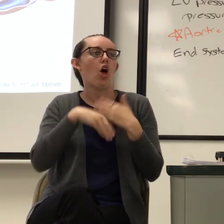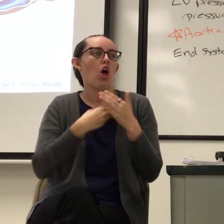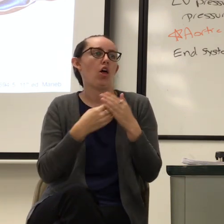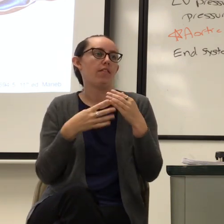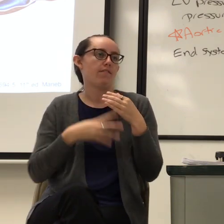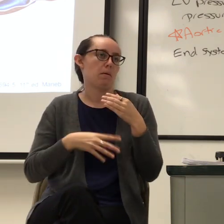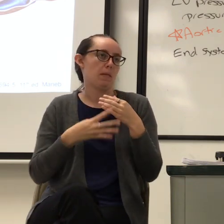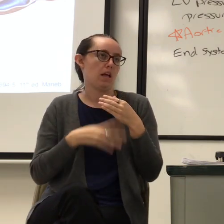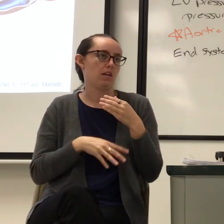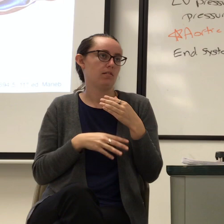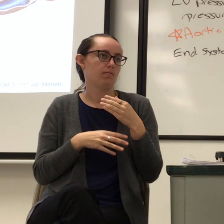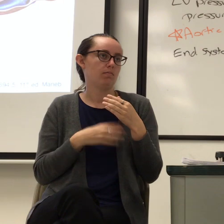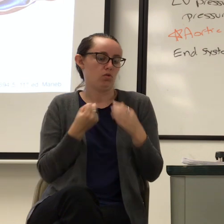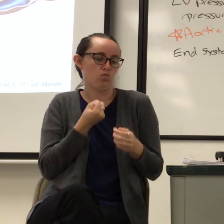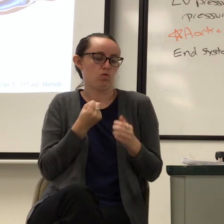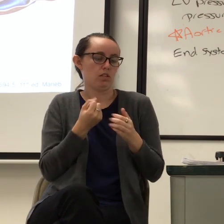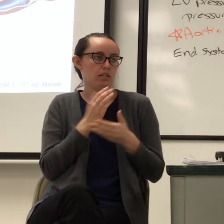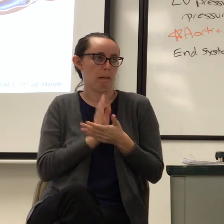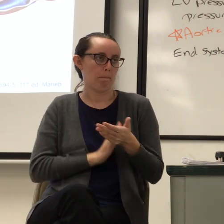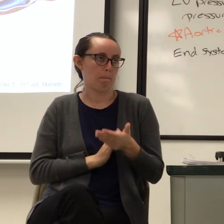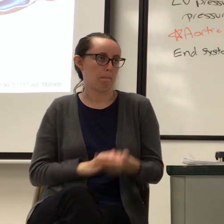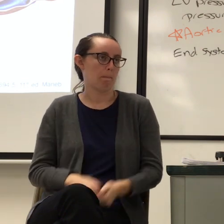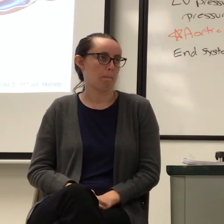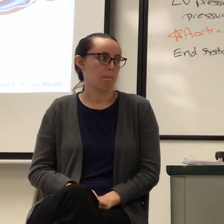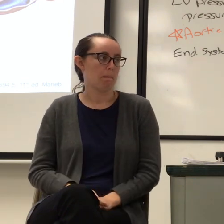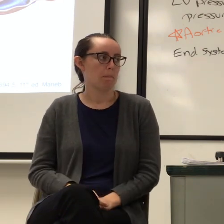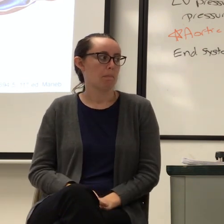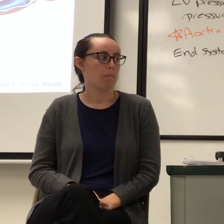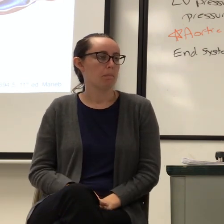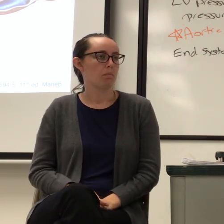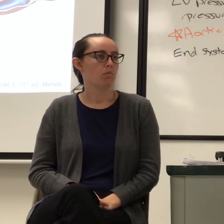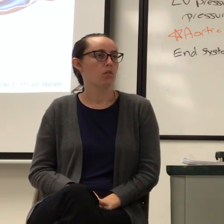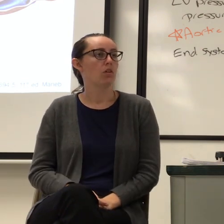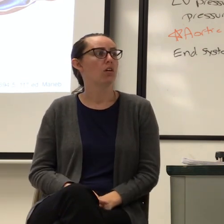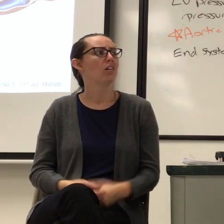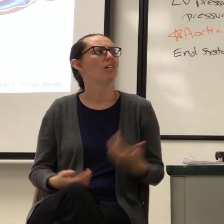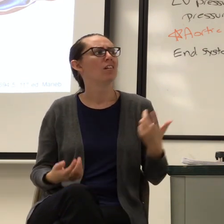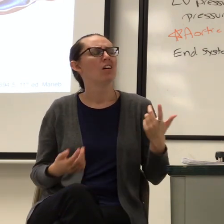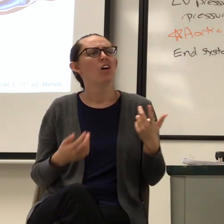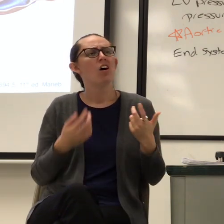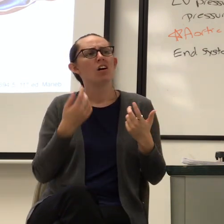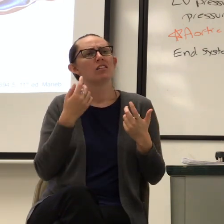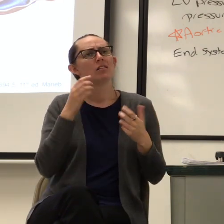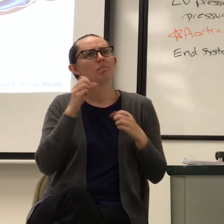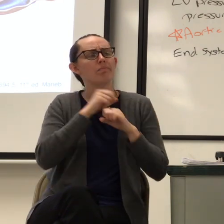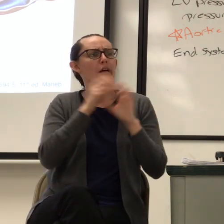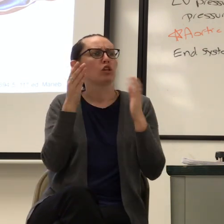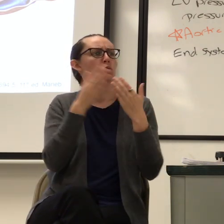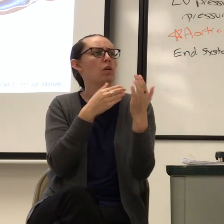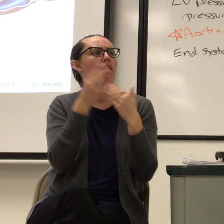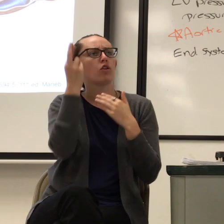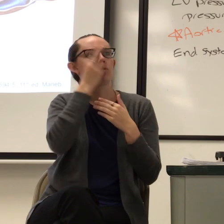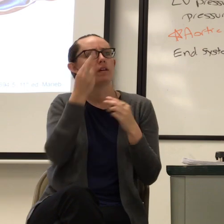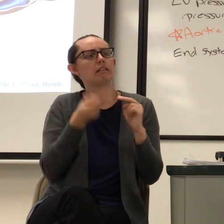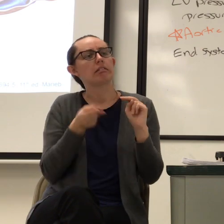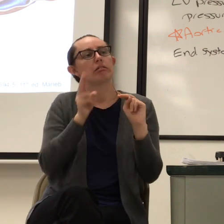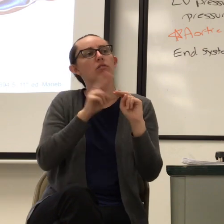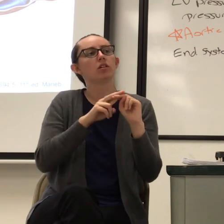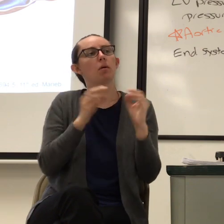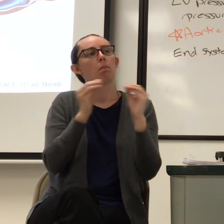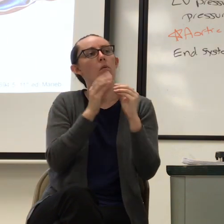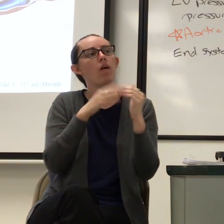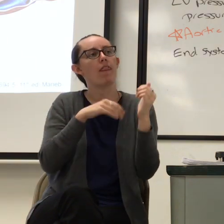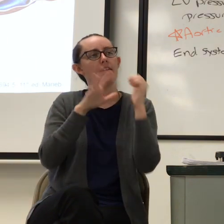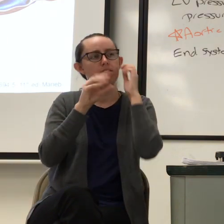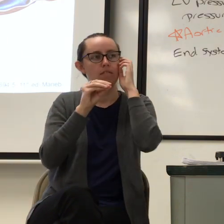say you go 50, for whatever clinical reason you get tired, 55, 60, 65, 70, ESV gets